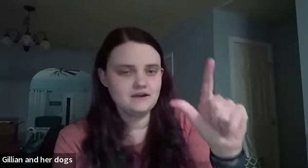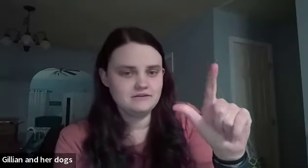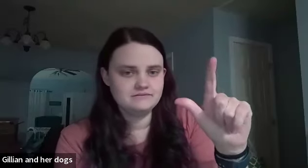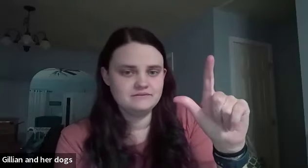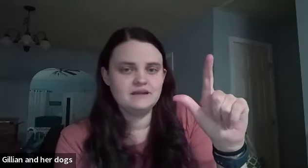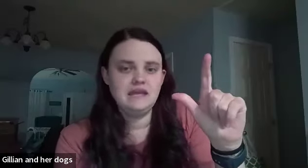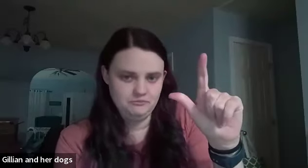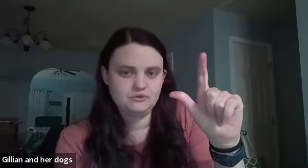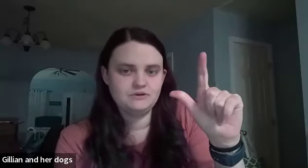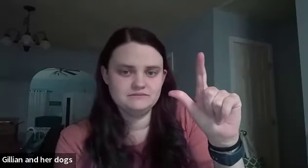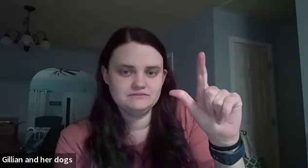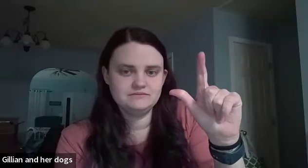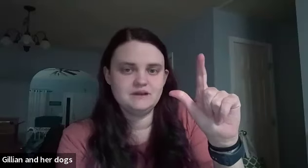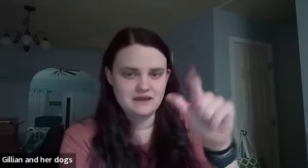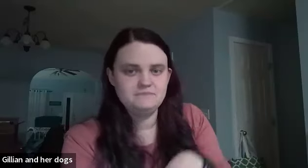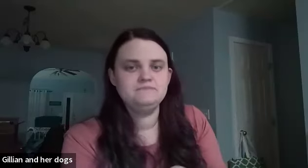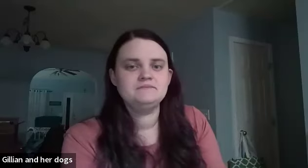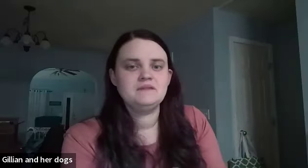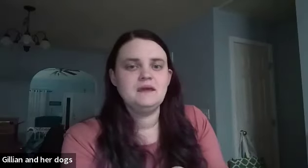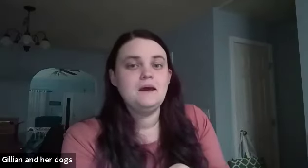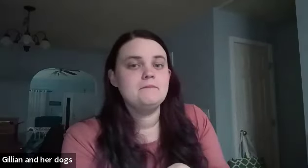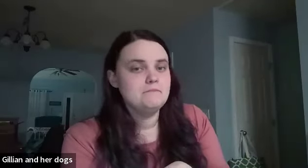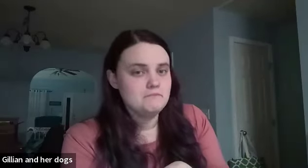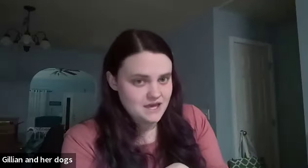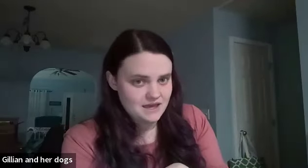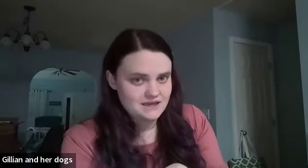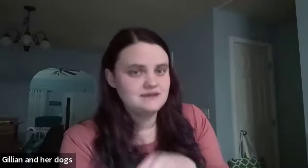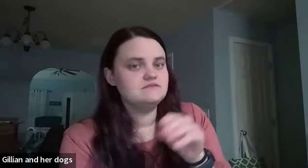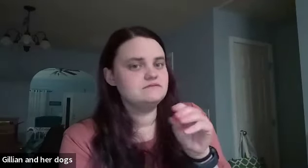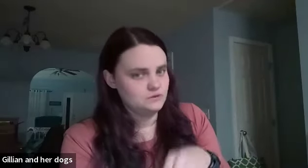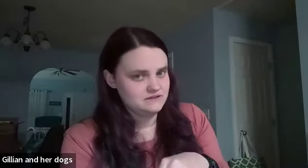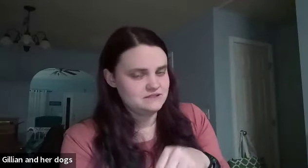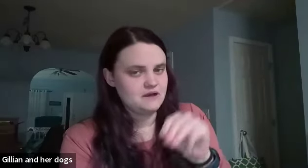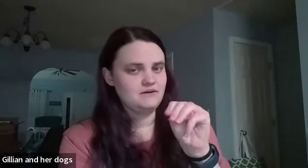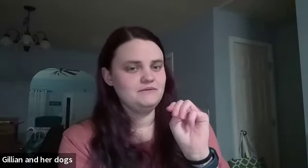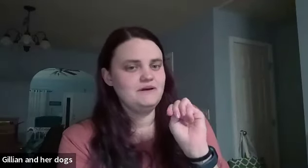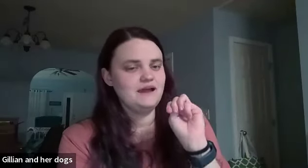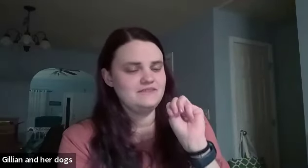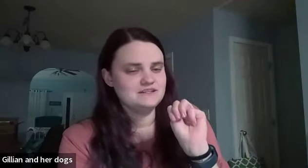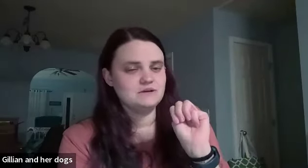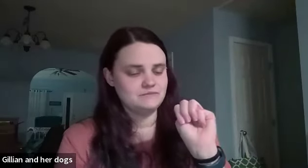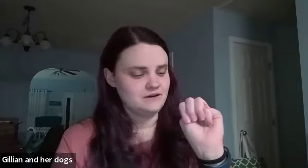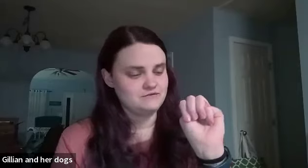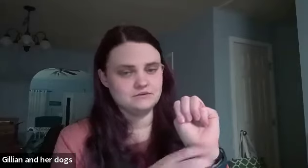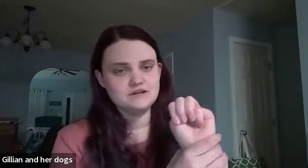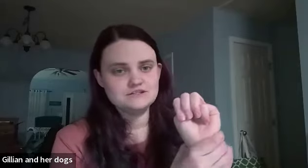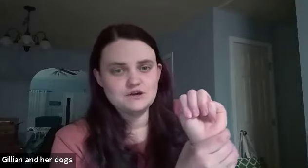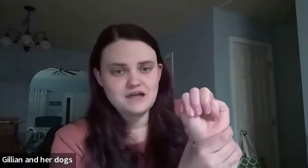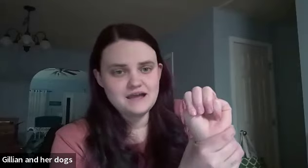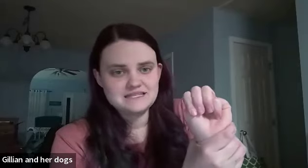April. April. Okay. May, fully spell. And this one, I'm going to have to really go slow. Last